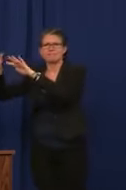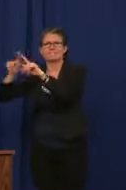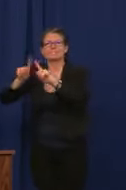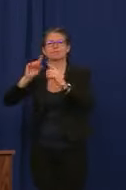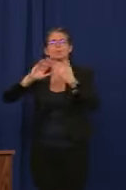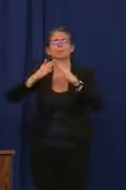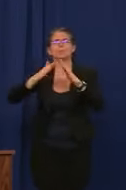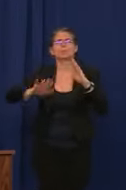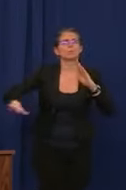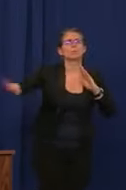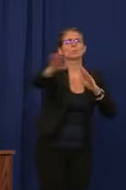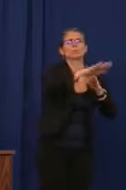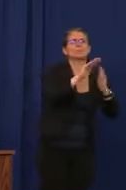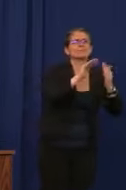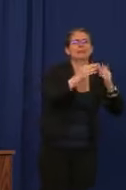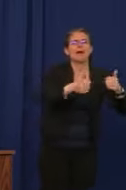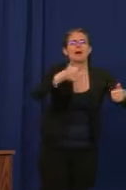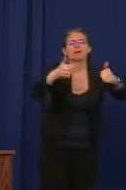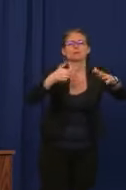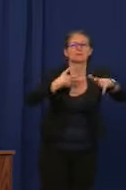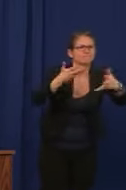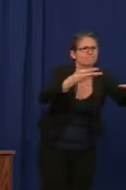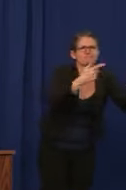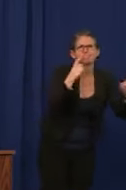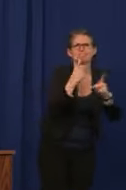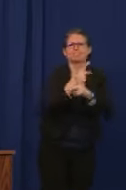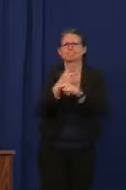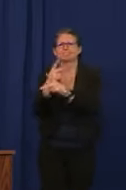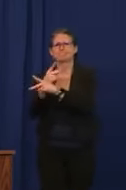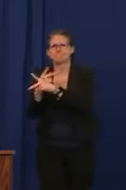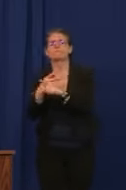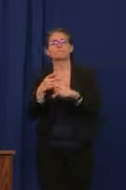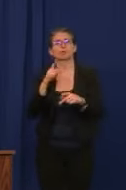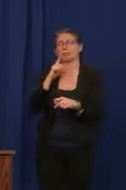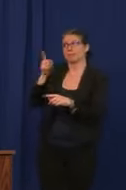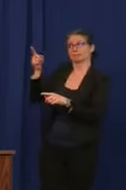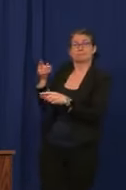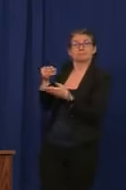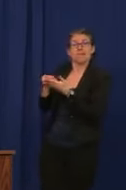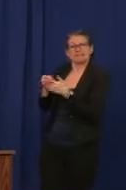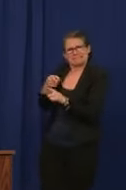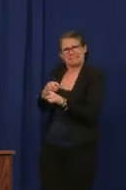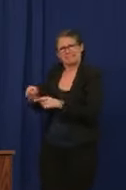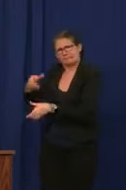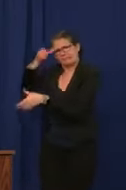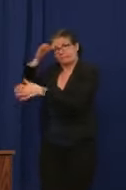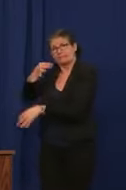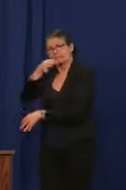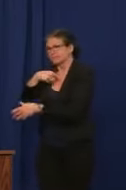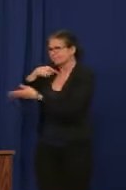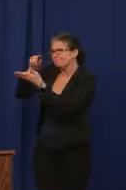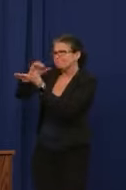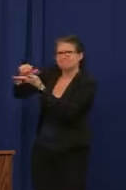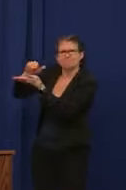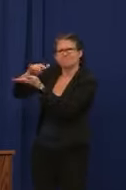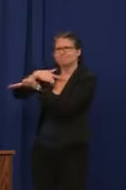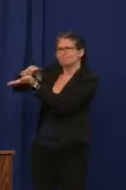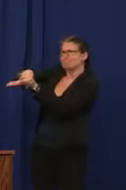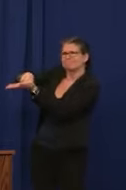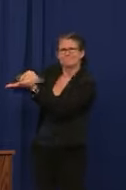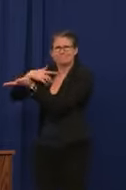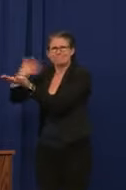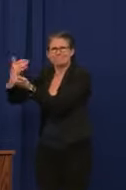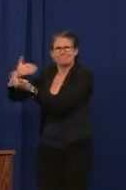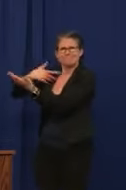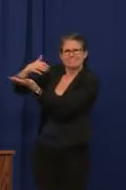credentials, economists and financial experts, to determine how and when we might be able to revive the economy in different